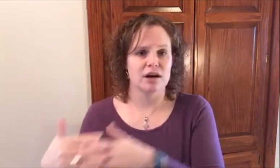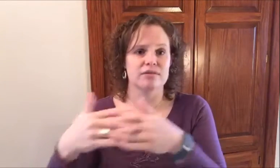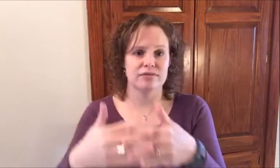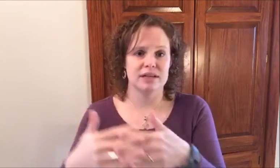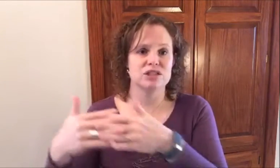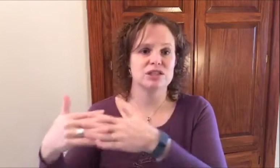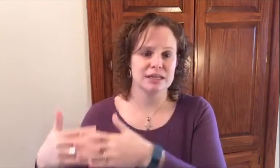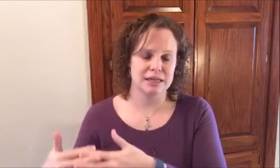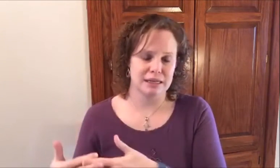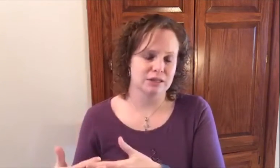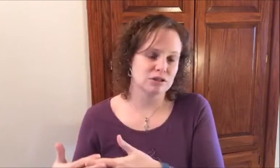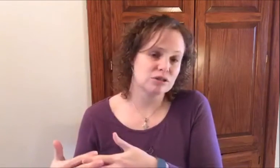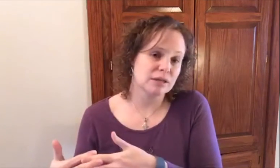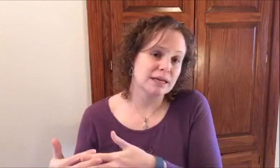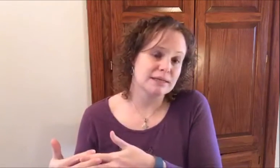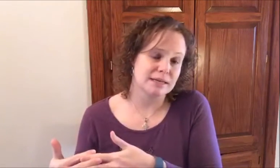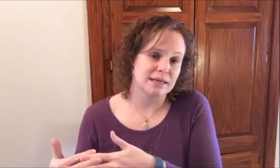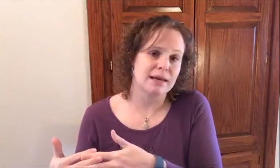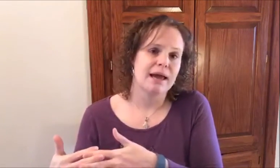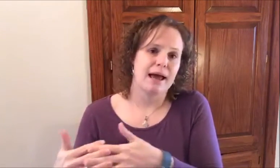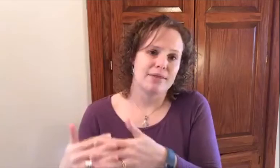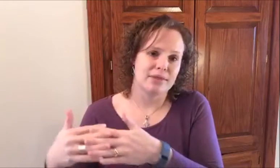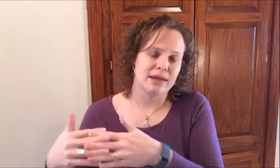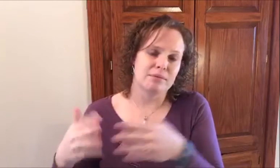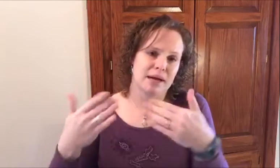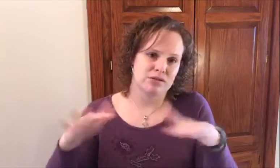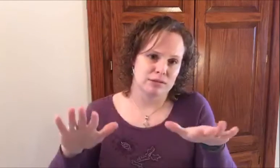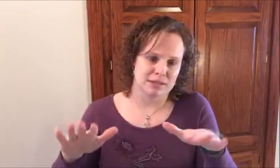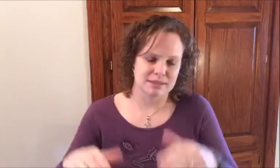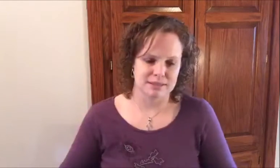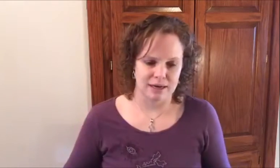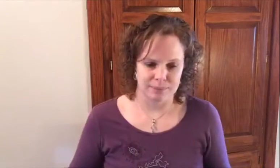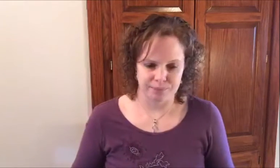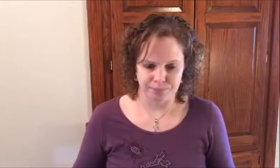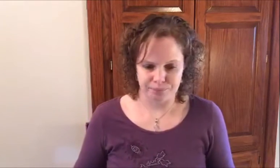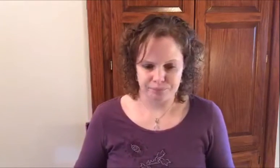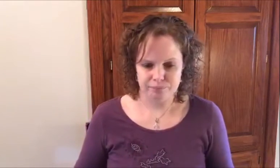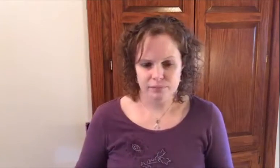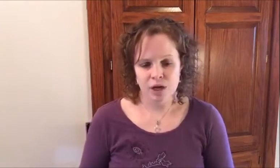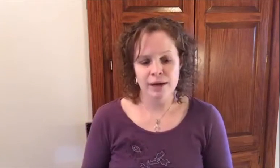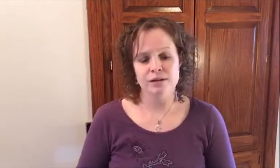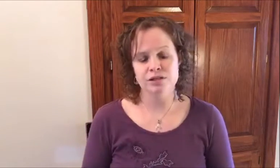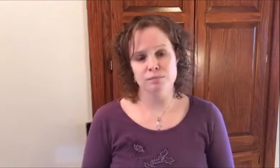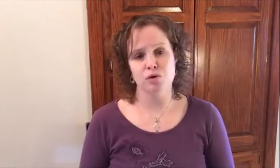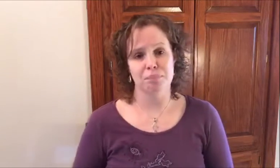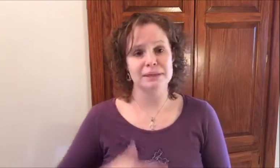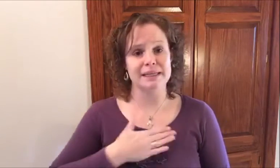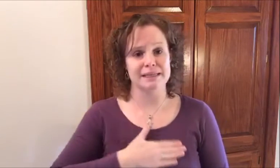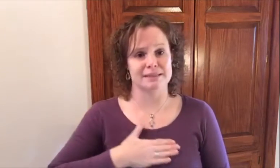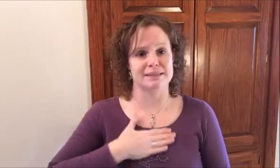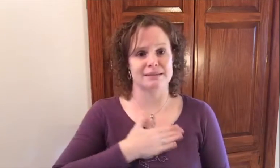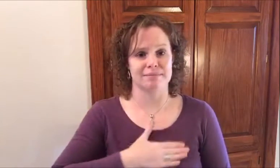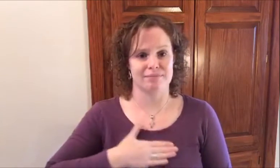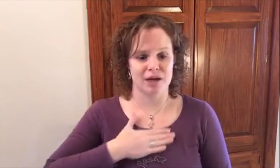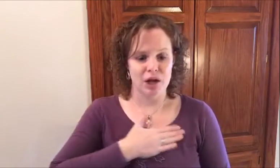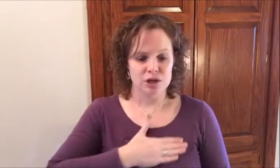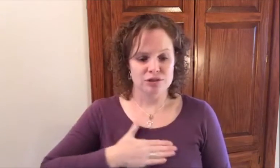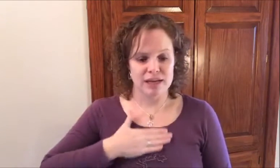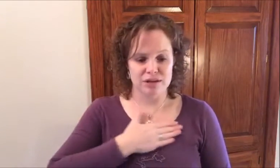chair, finishing eating, and then by doing this sign. Okay, here's some more. Please. You take